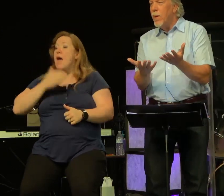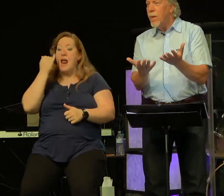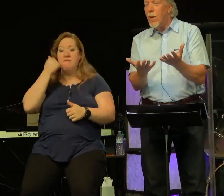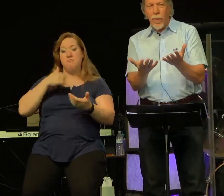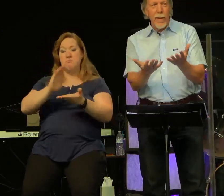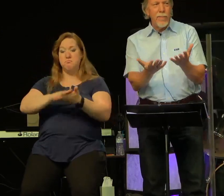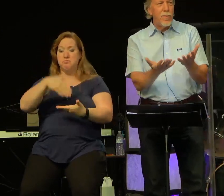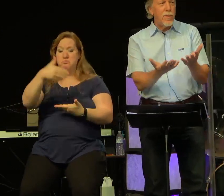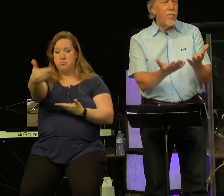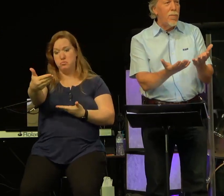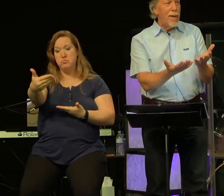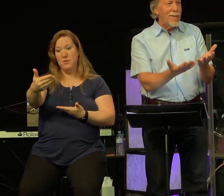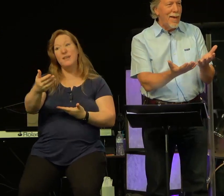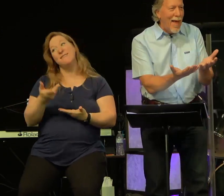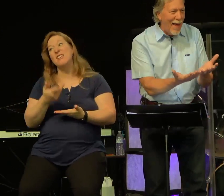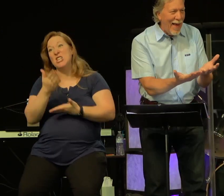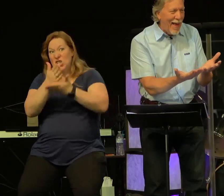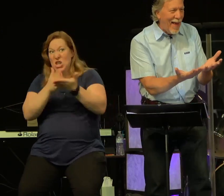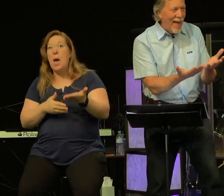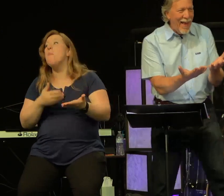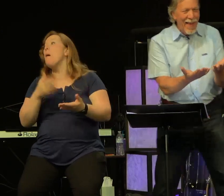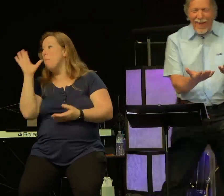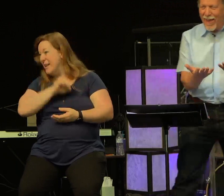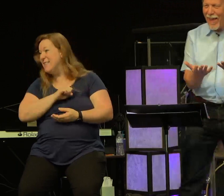up, there'll be several missing.